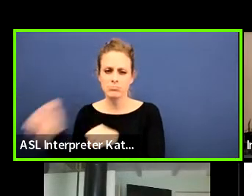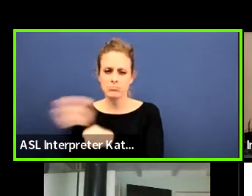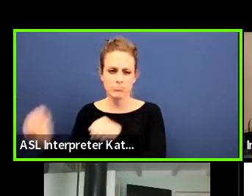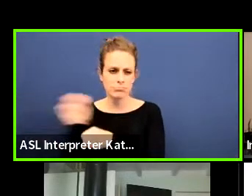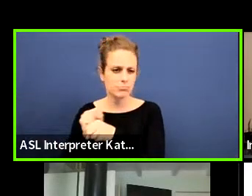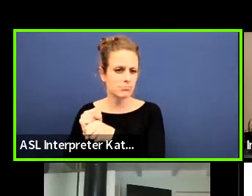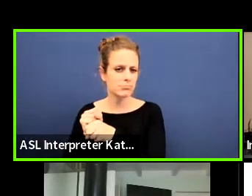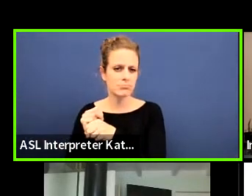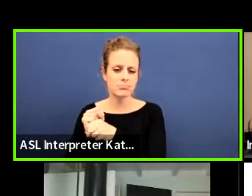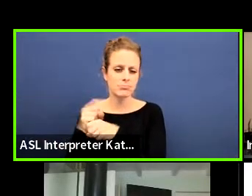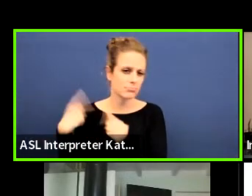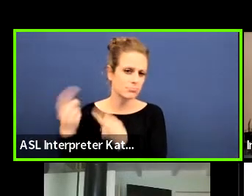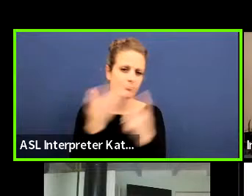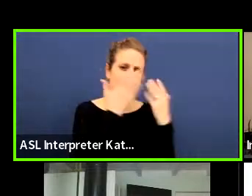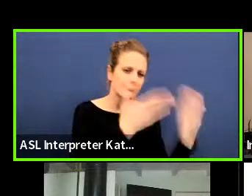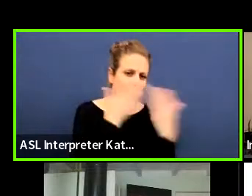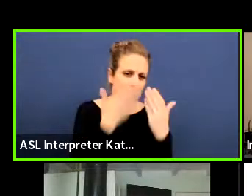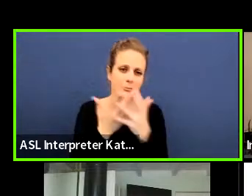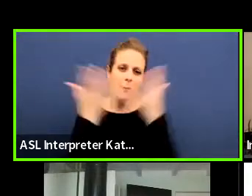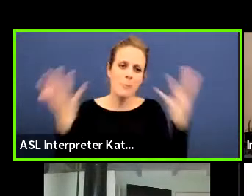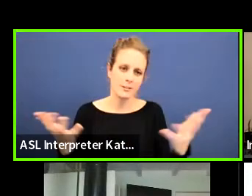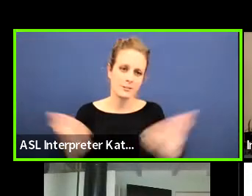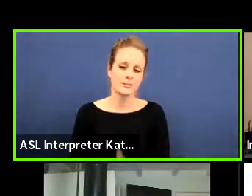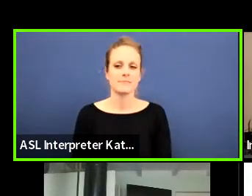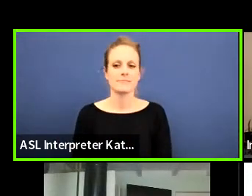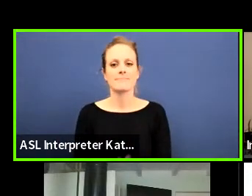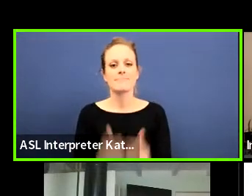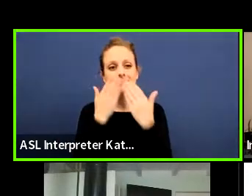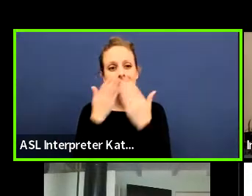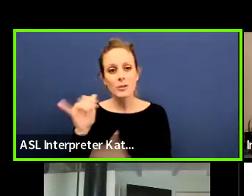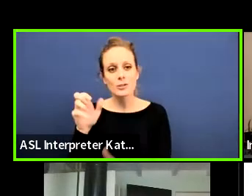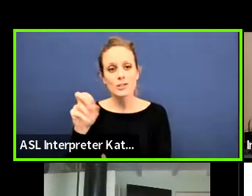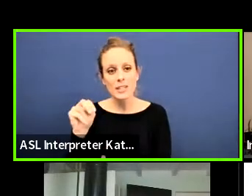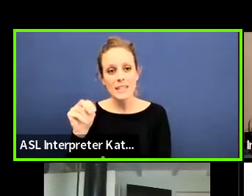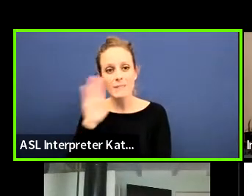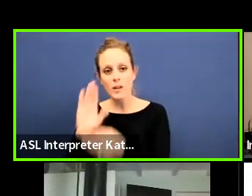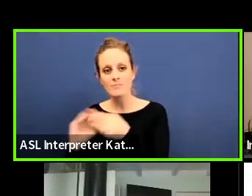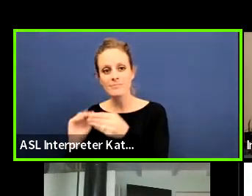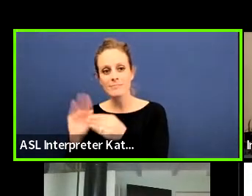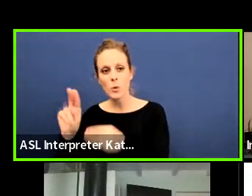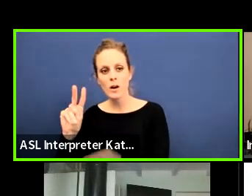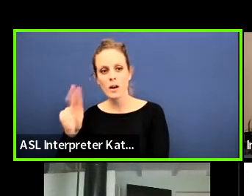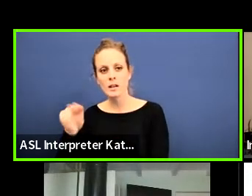hard. Thank you all so much. And thanks, Jen, for sharing that file. We'll see you